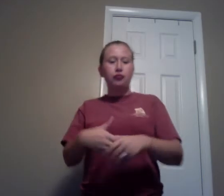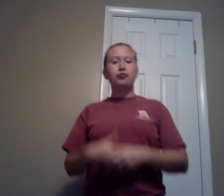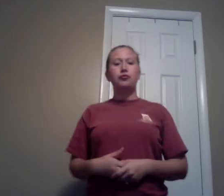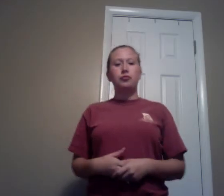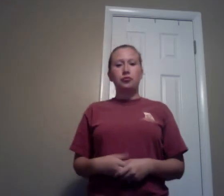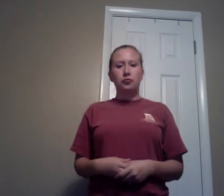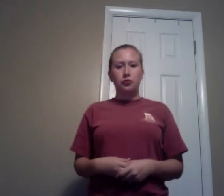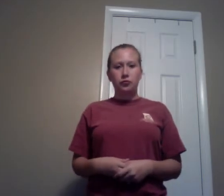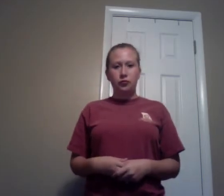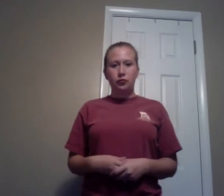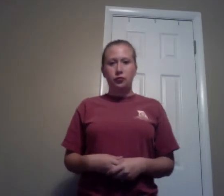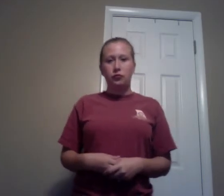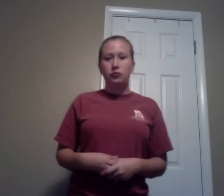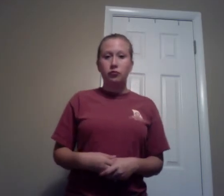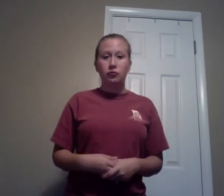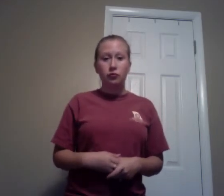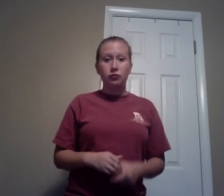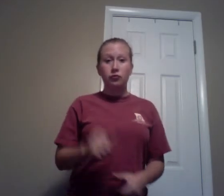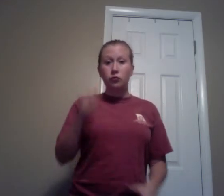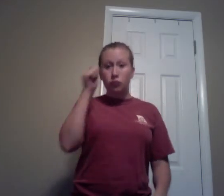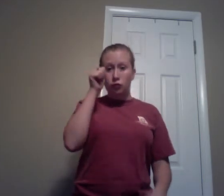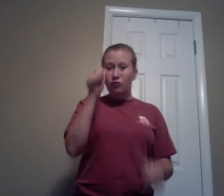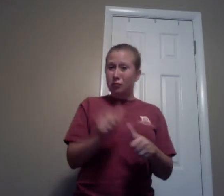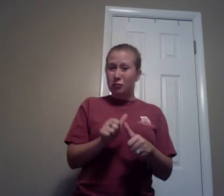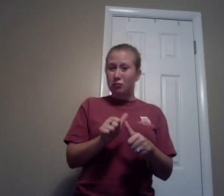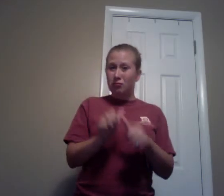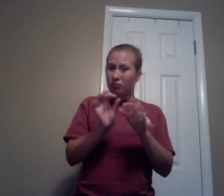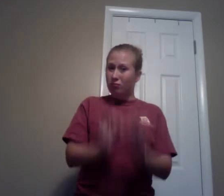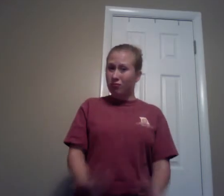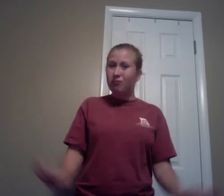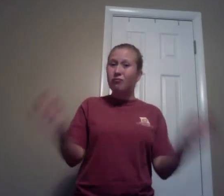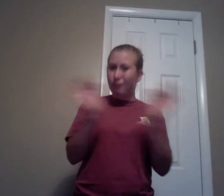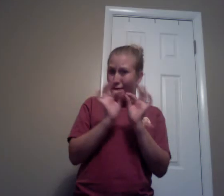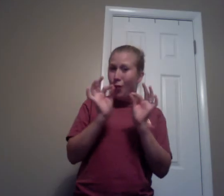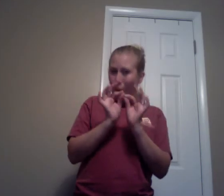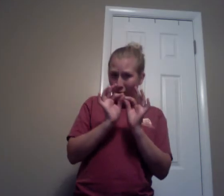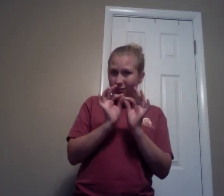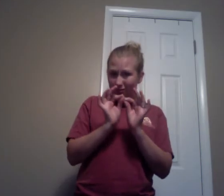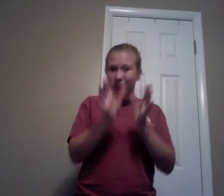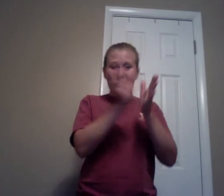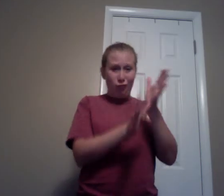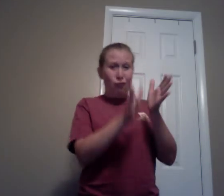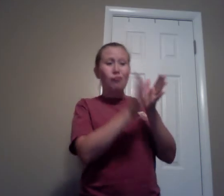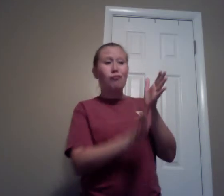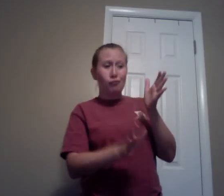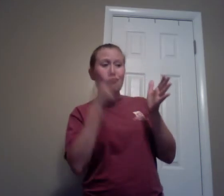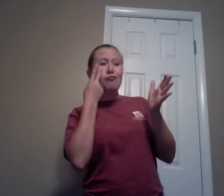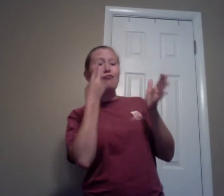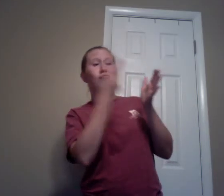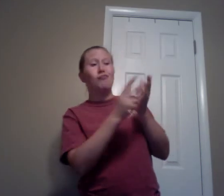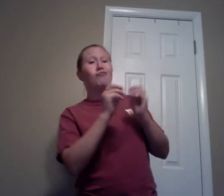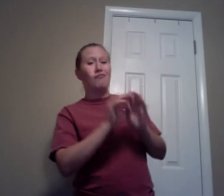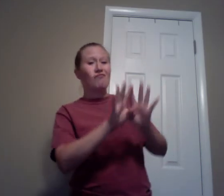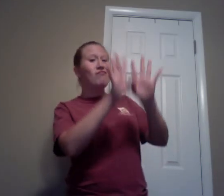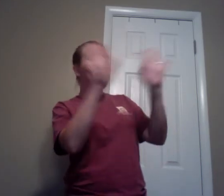liquid. Remember, the objective is to have what you pass when you go to the bathroom be clear, looking a lot like